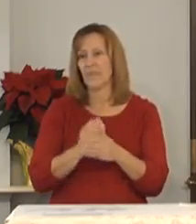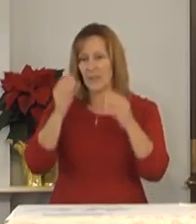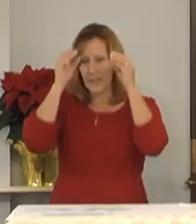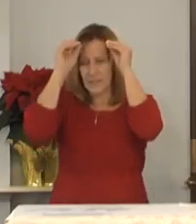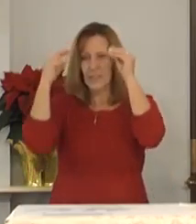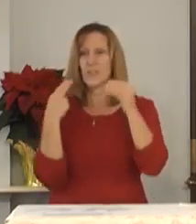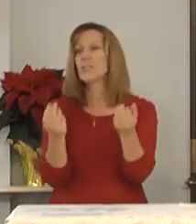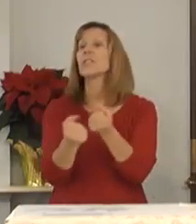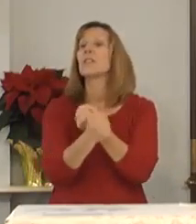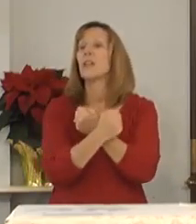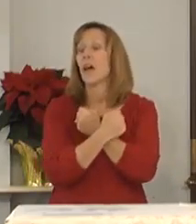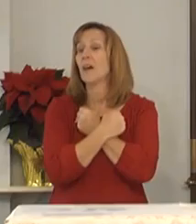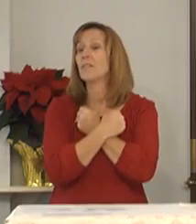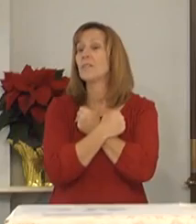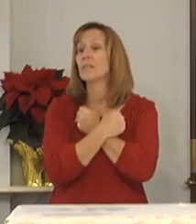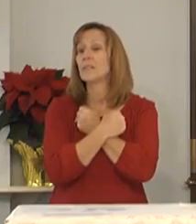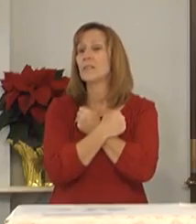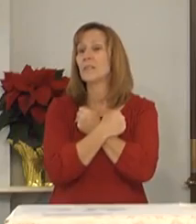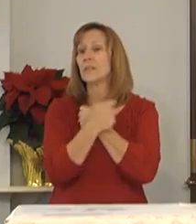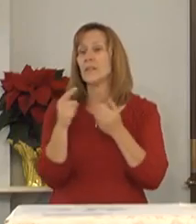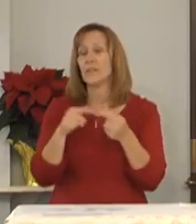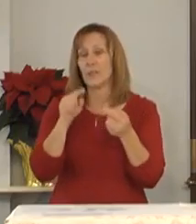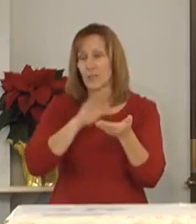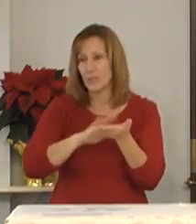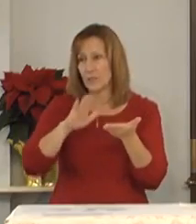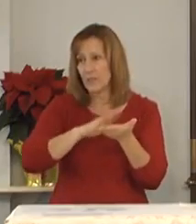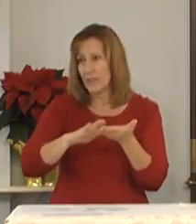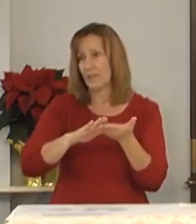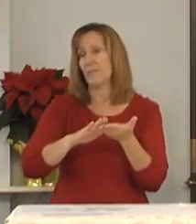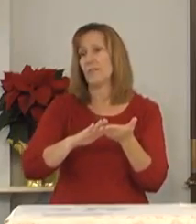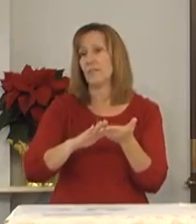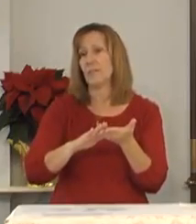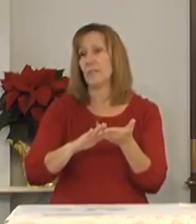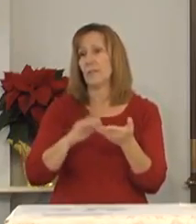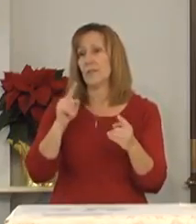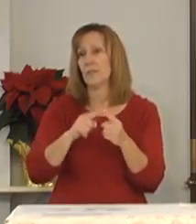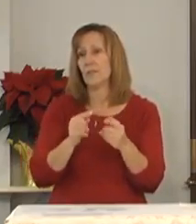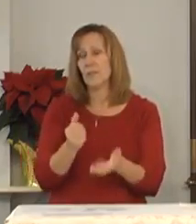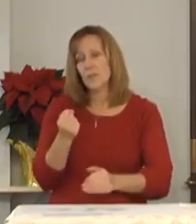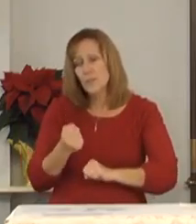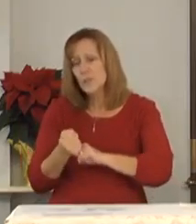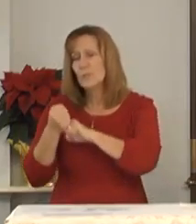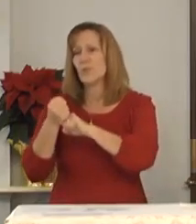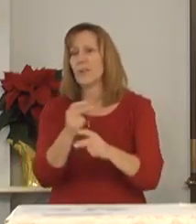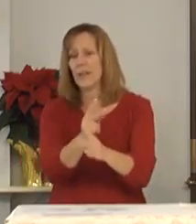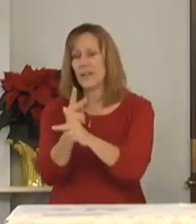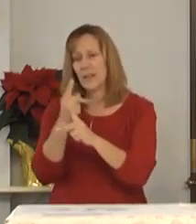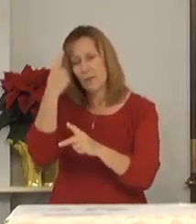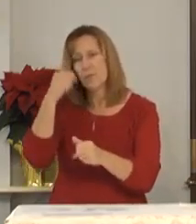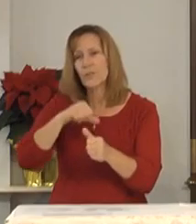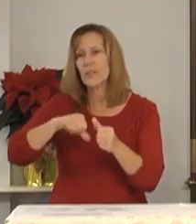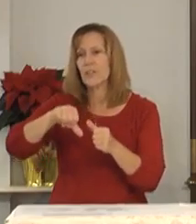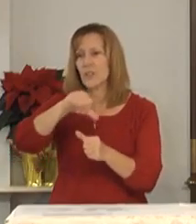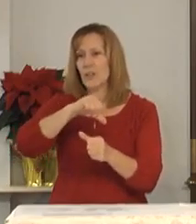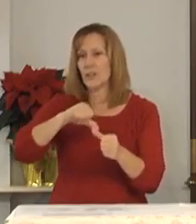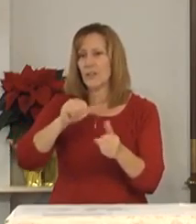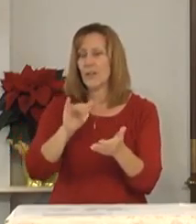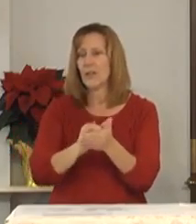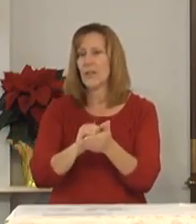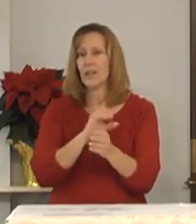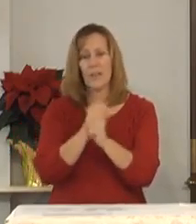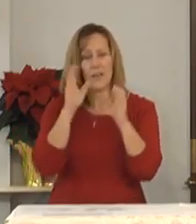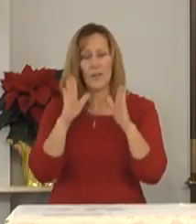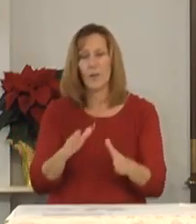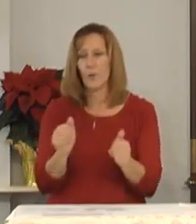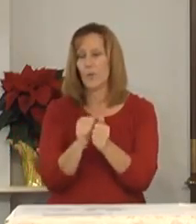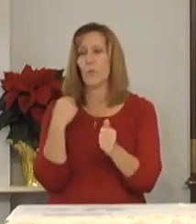Teach us to love, to forgive, to support and care for each other so that no